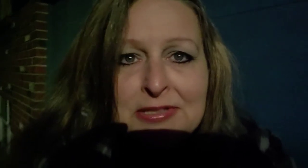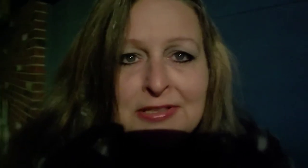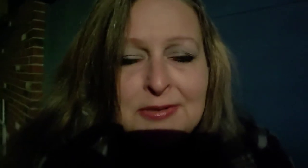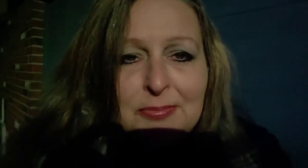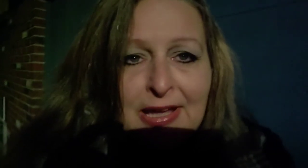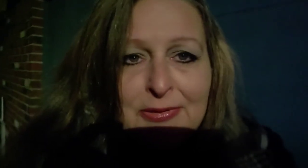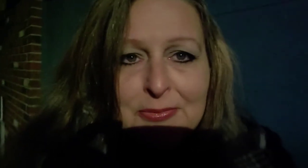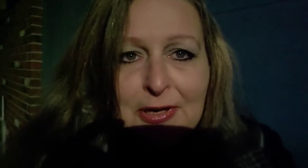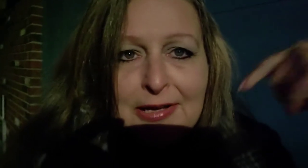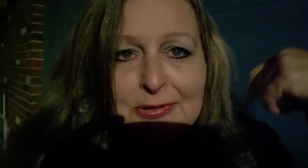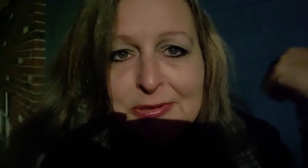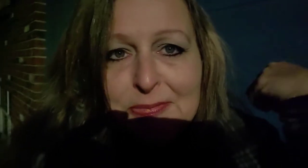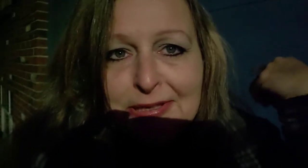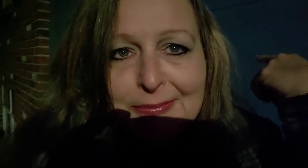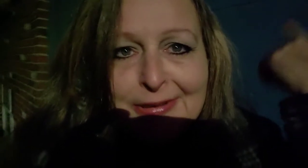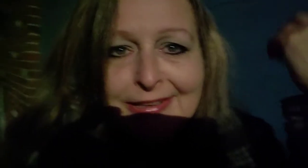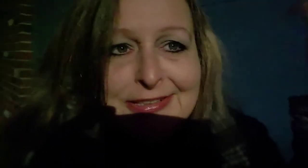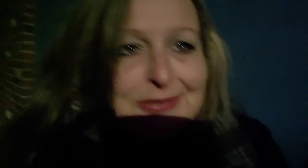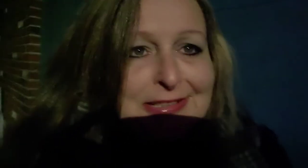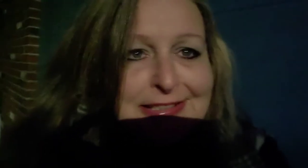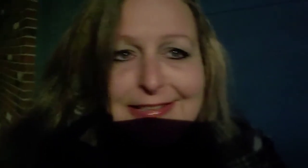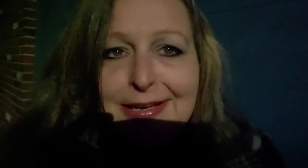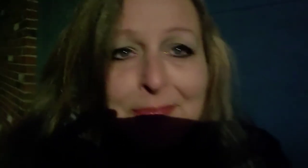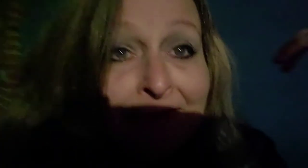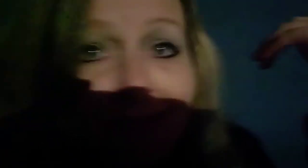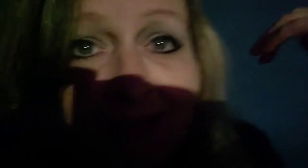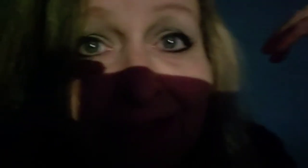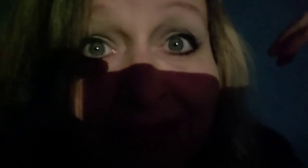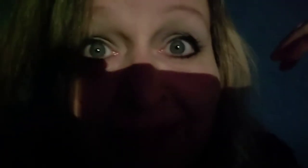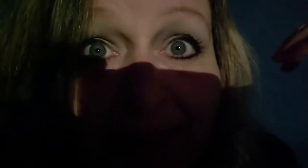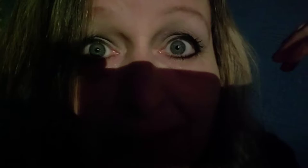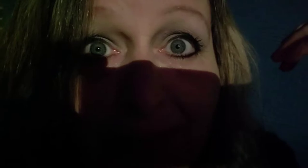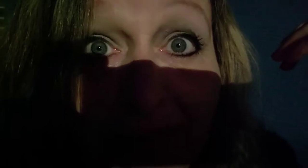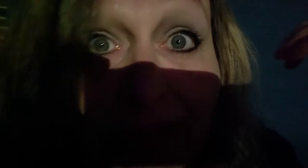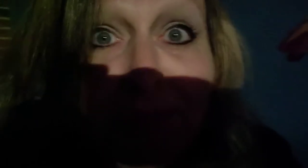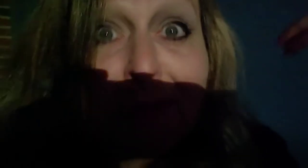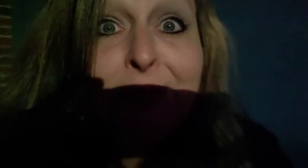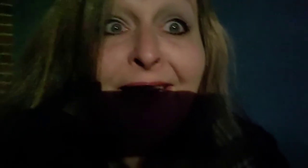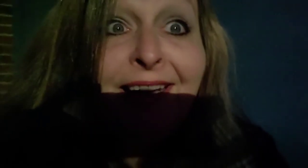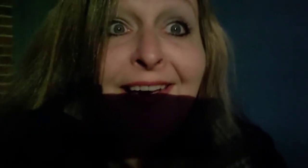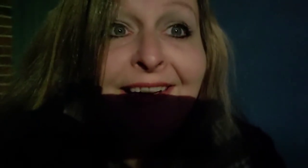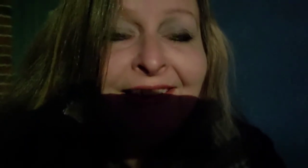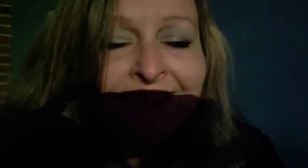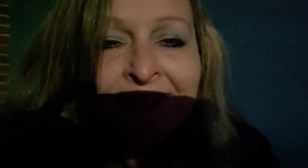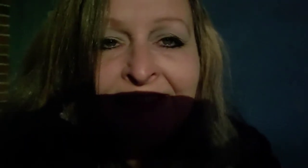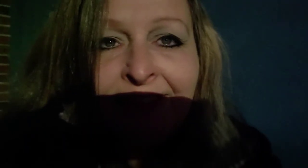Yeah, I was gonna do bathroom chronicles, but I'm not. As you can see, I'm not in my bathroom.